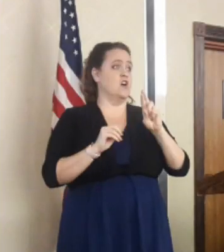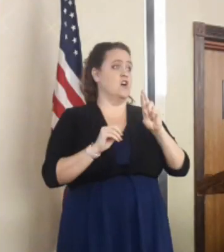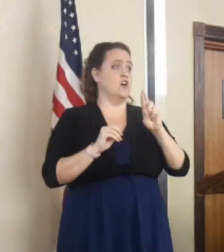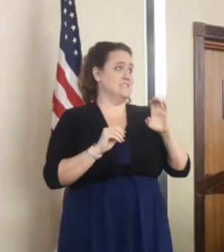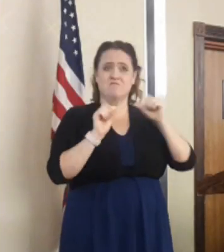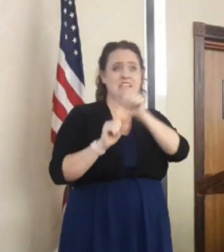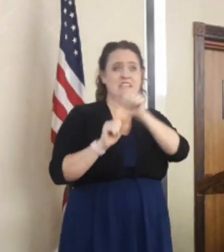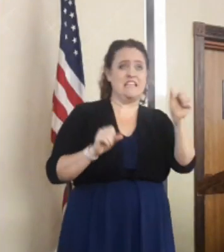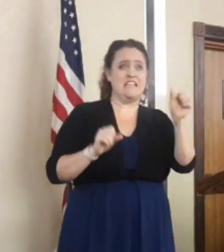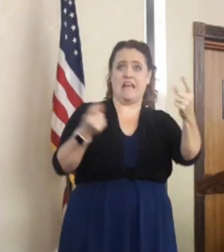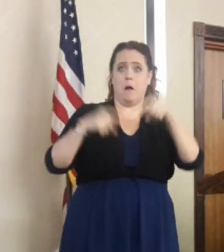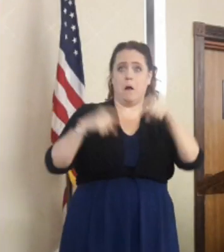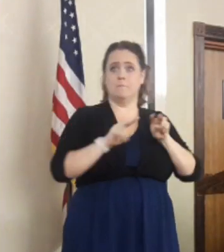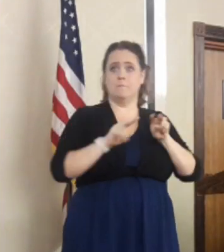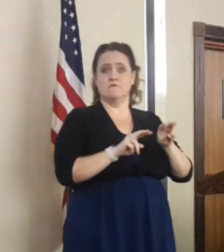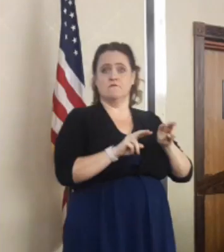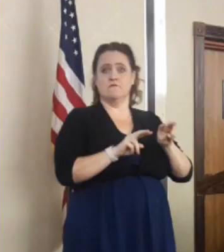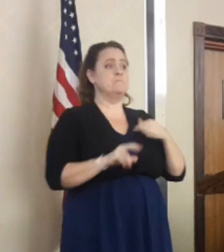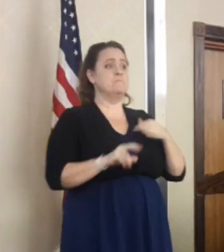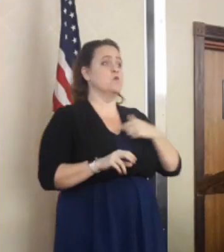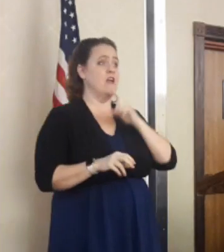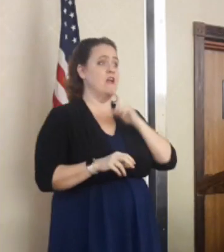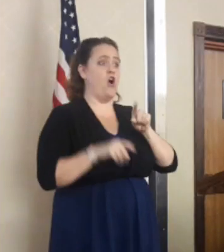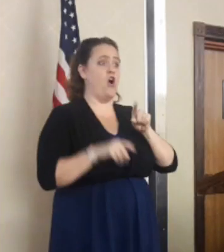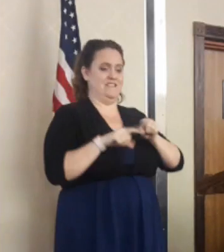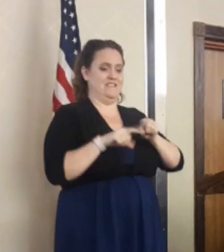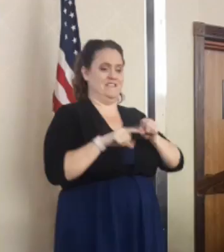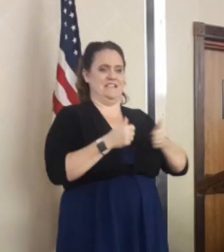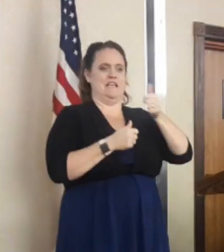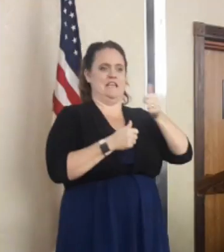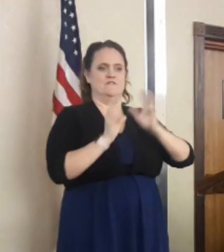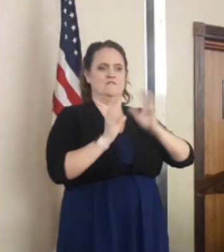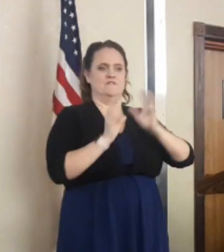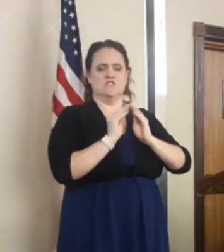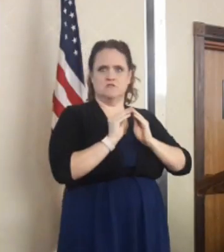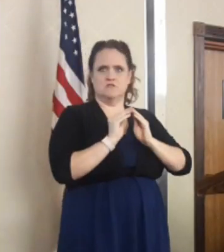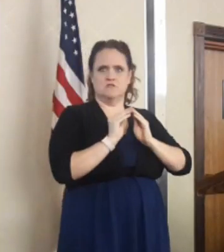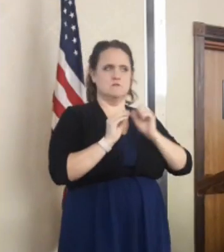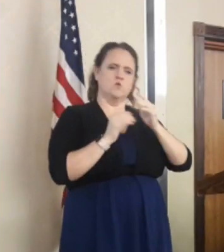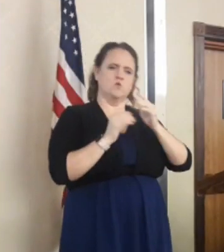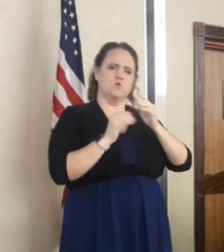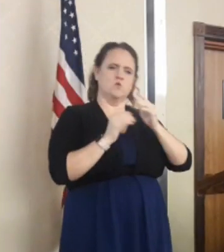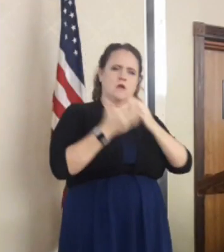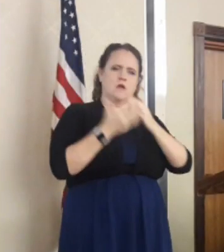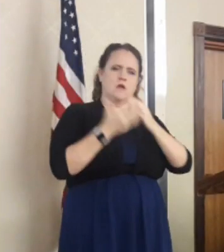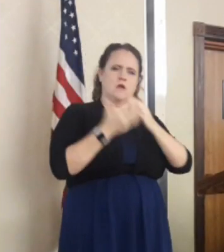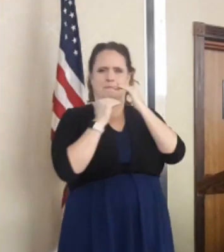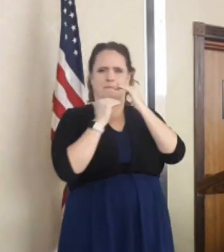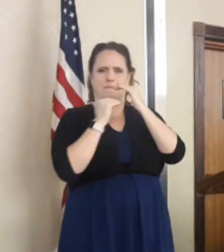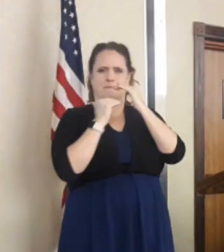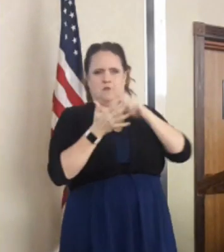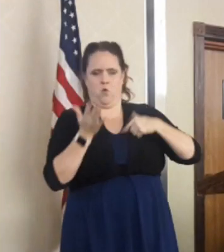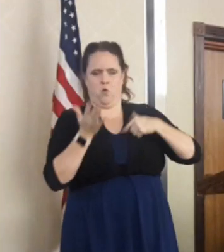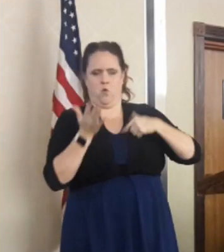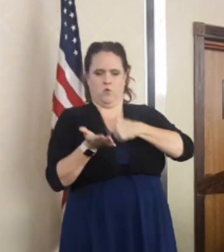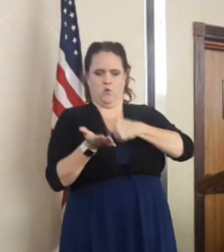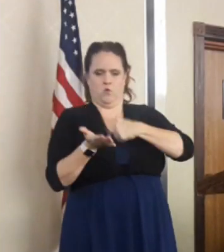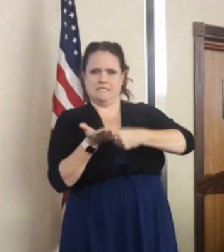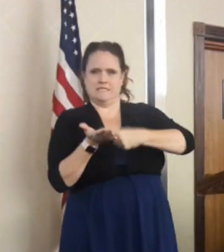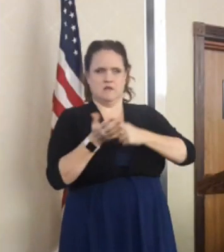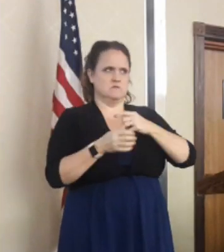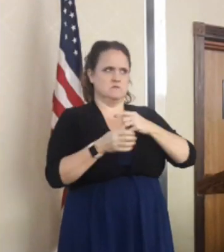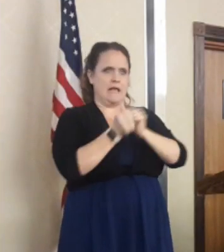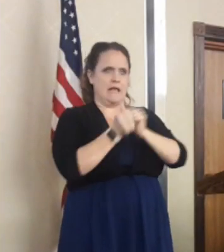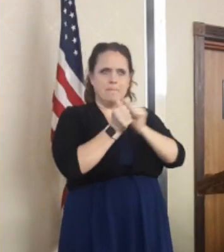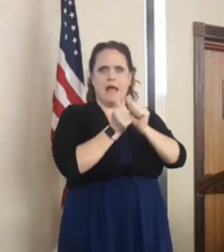observe. We are in executive session during this, so that we do have restrictions on what you can talk about. Campaign plans and sensitive information